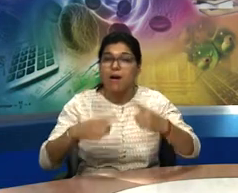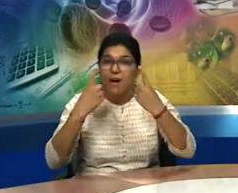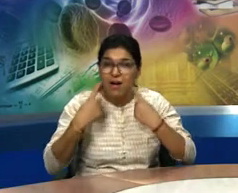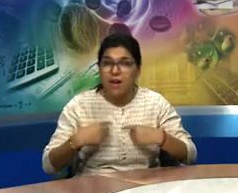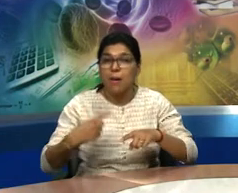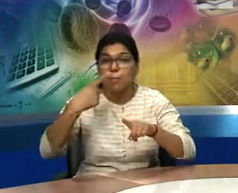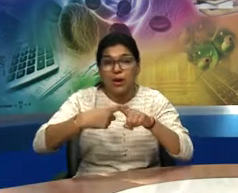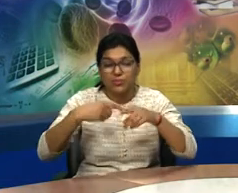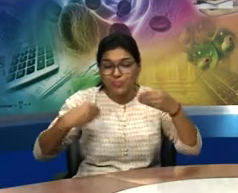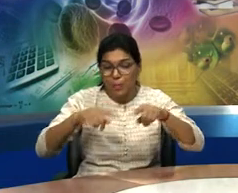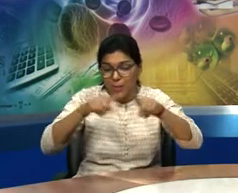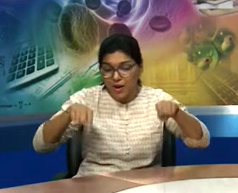wetting the paper.